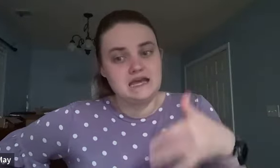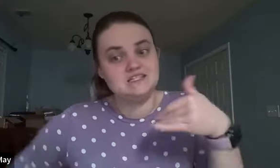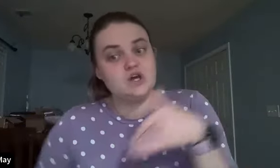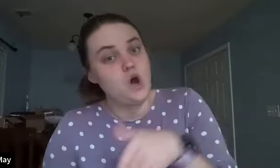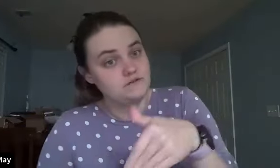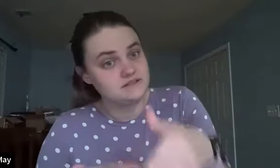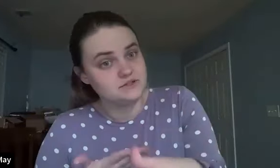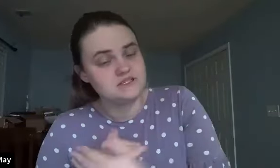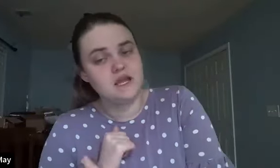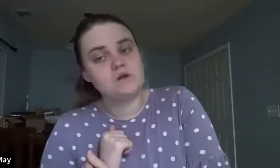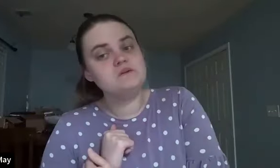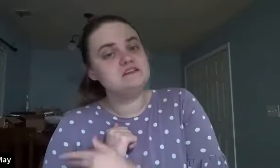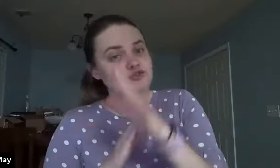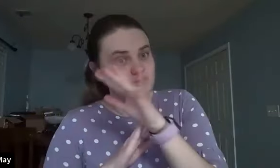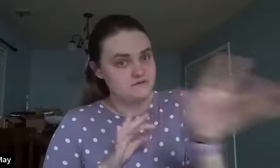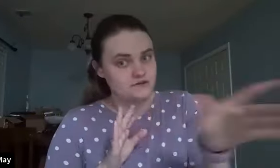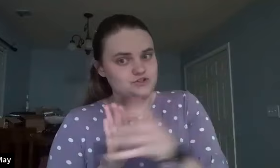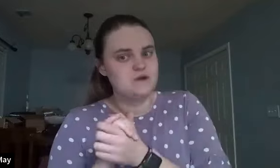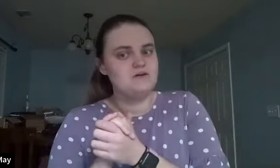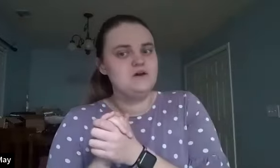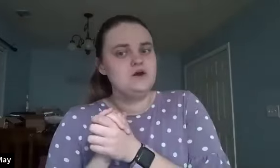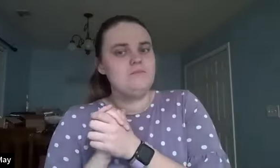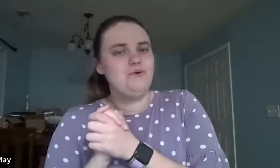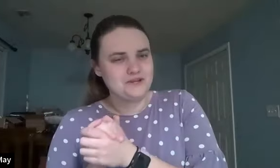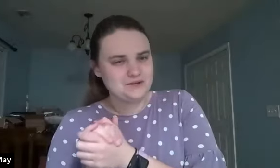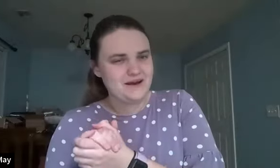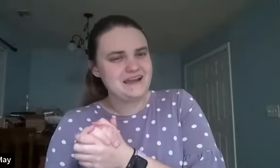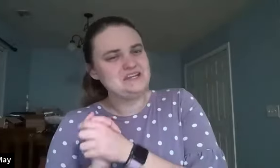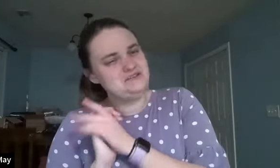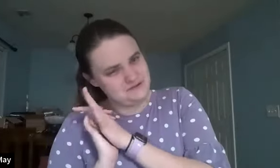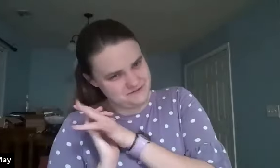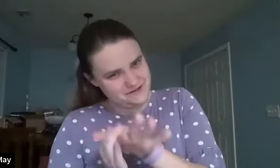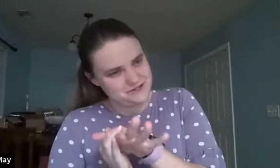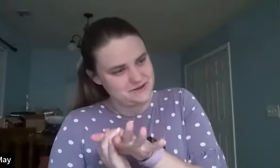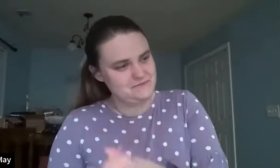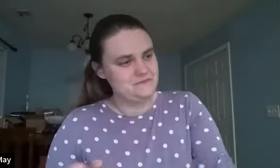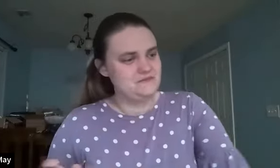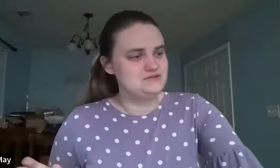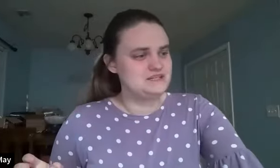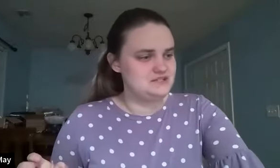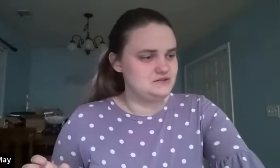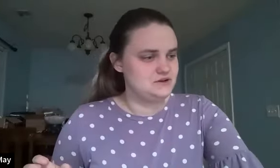as often per se. Armadillo, you do have to finger spell. Porcupine, you do have to finger spell. Those I do